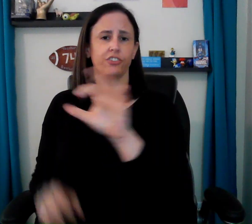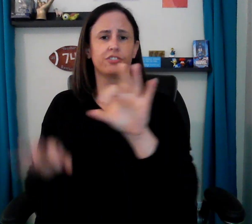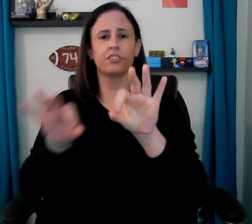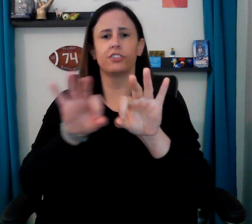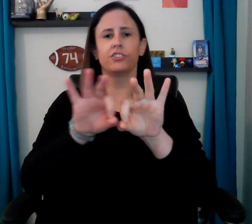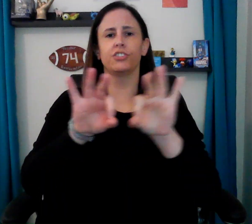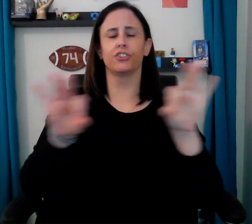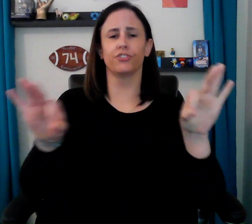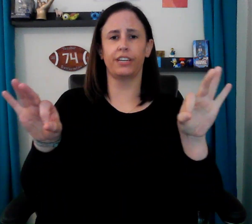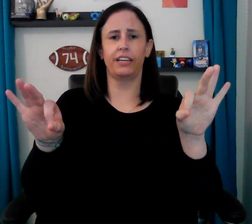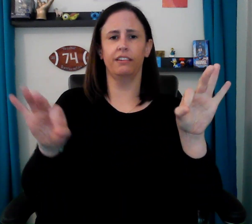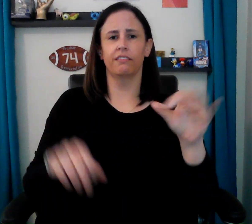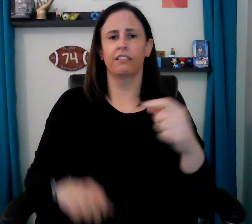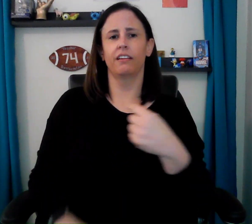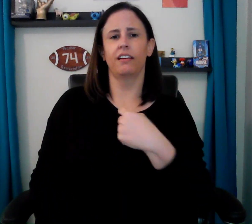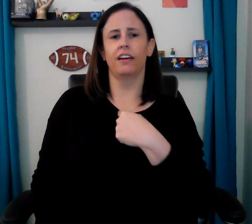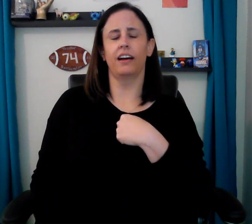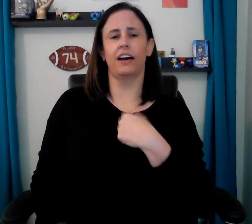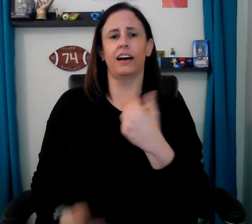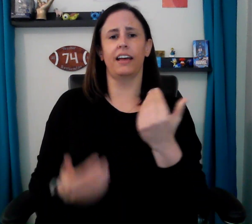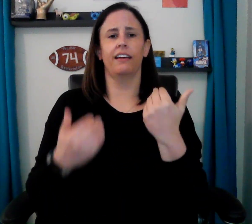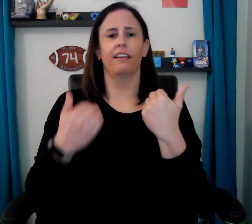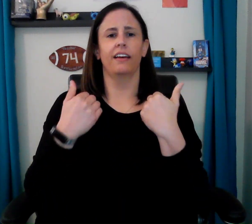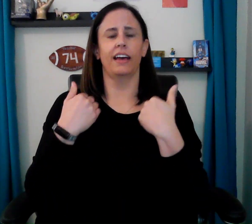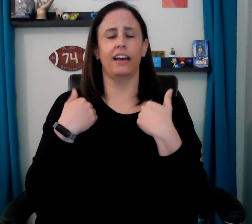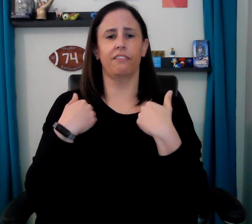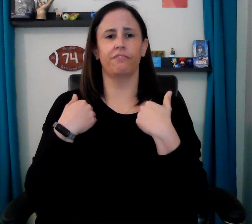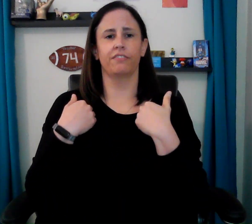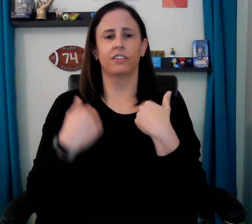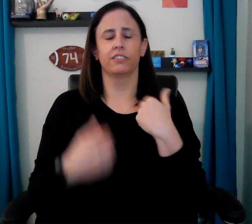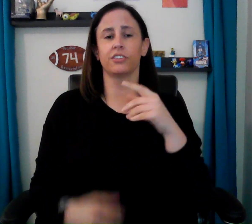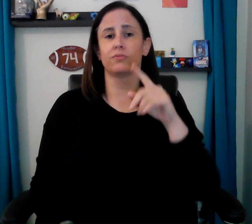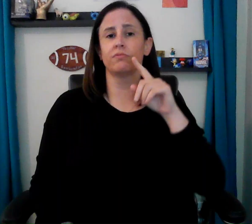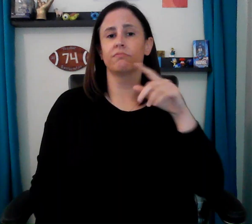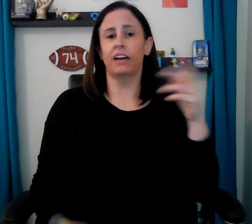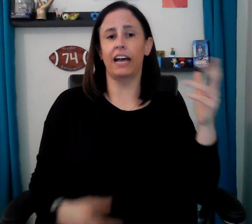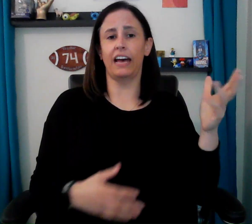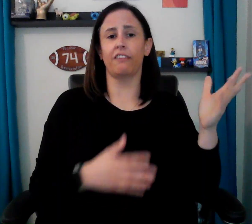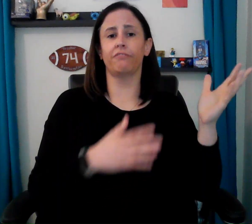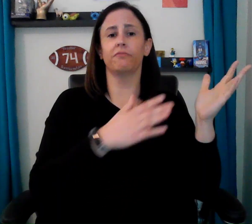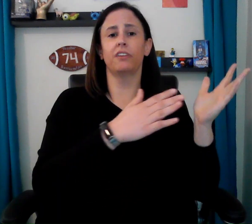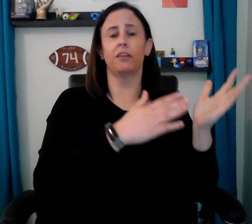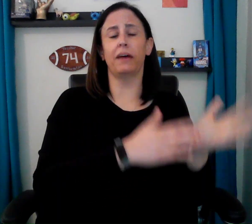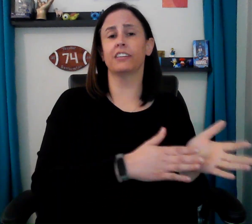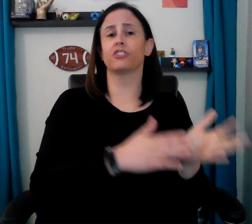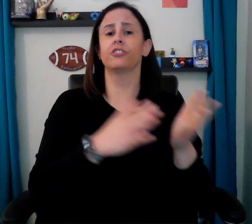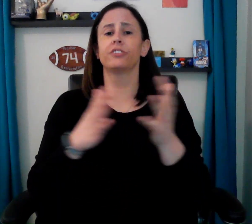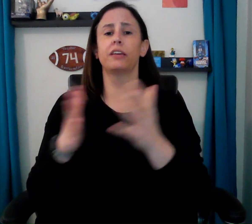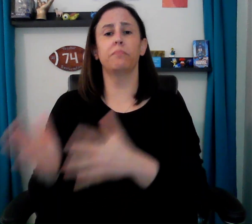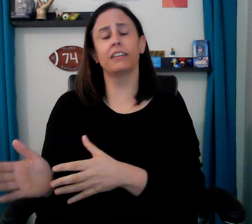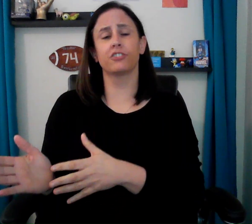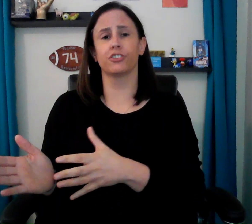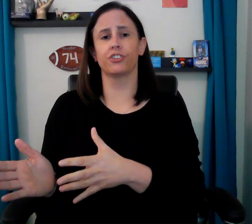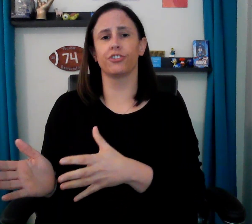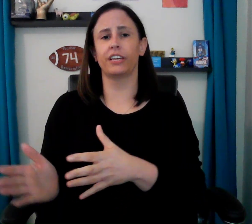master's degree, I have. So I have a bachelor's and master's degree